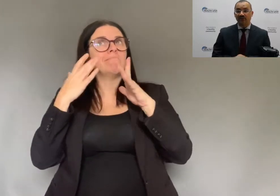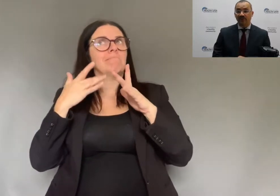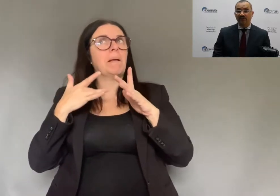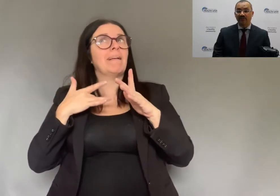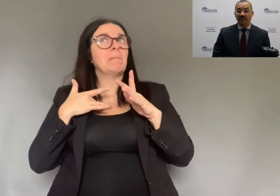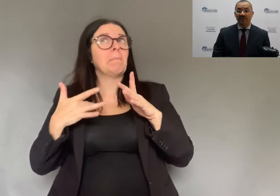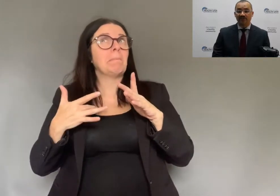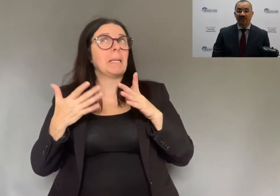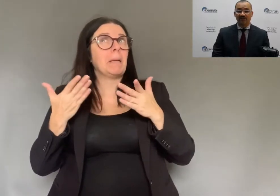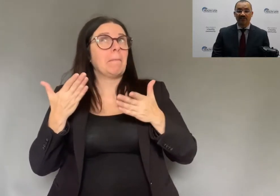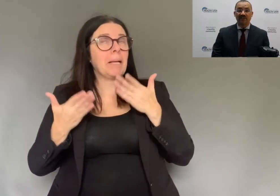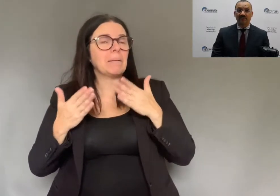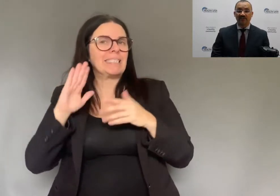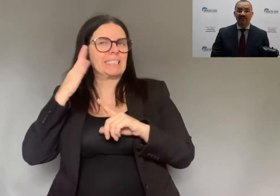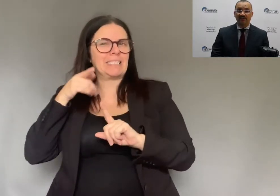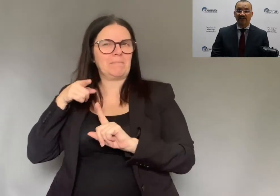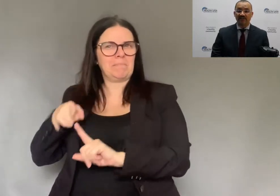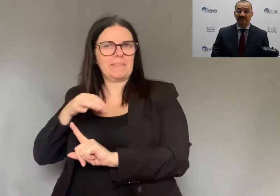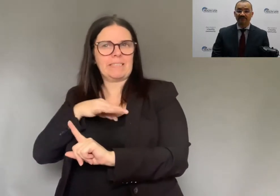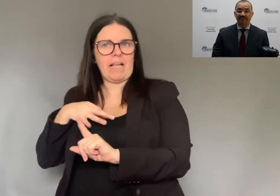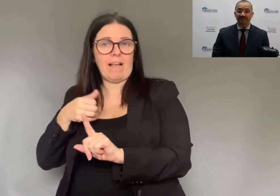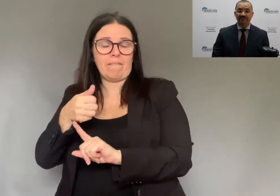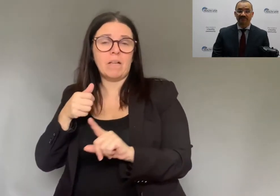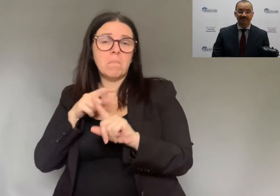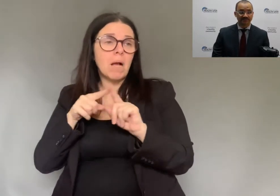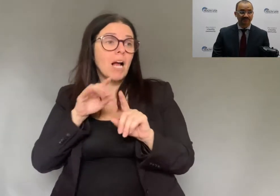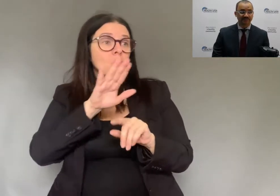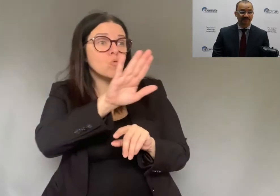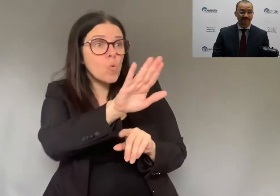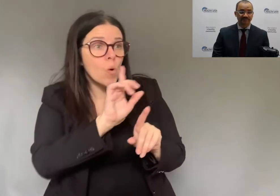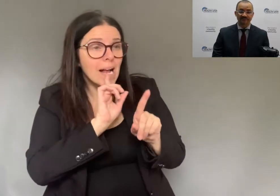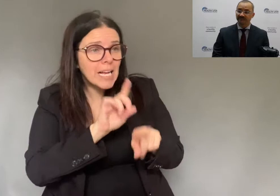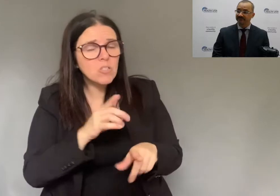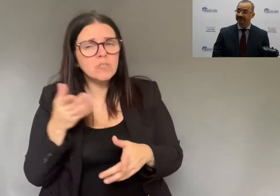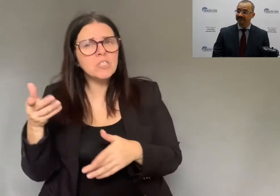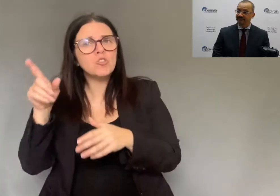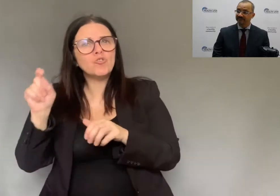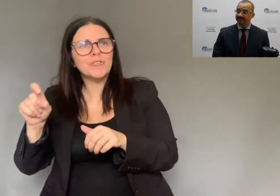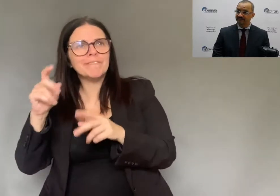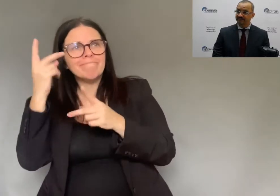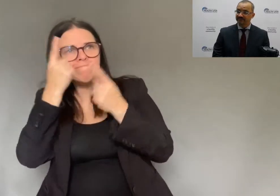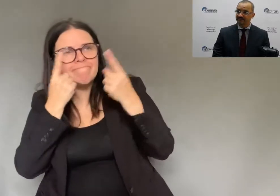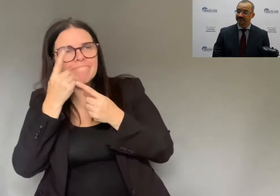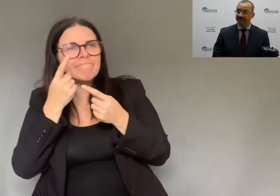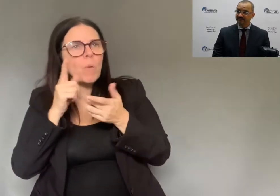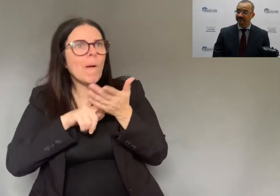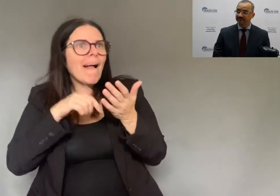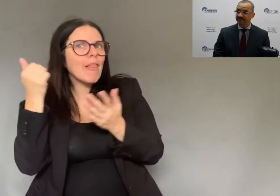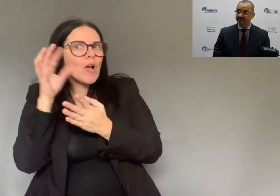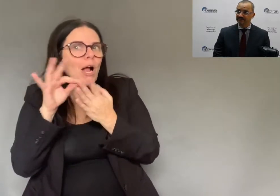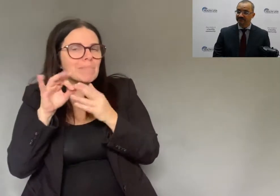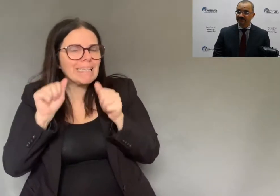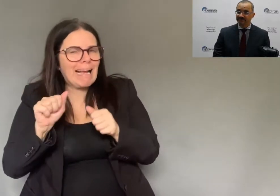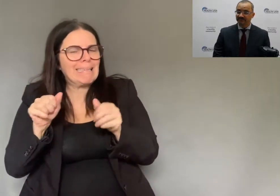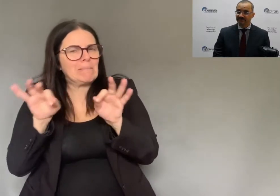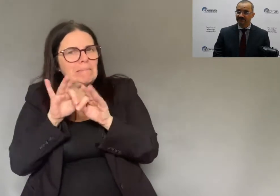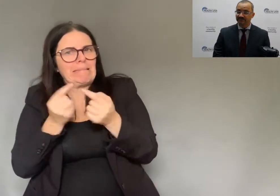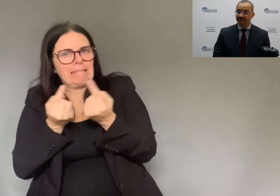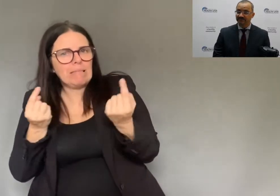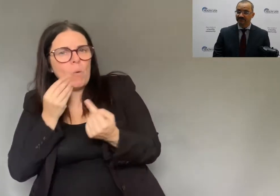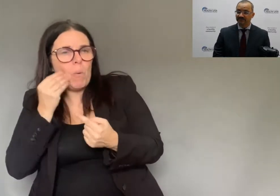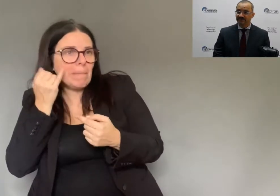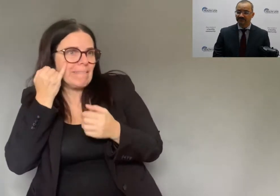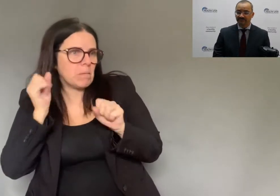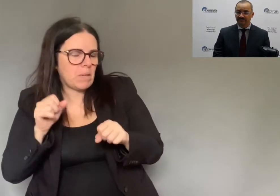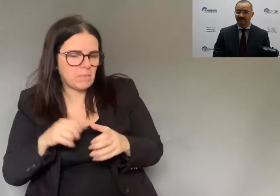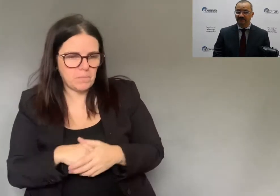should be looking for all the options that are available right now. And sorry, one more quick one here. The City of London over the weekend